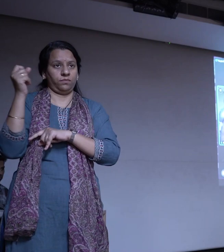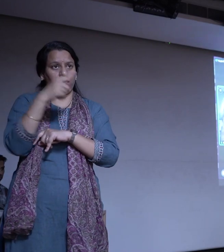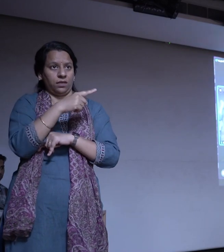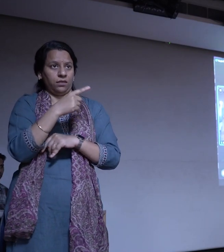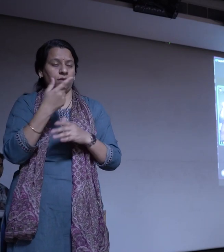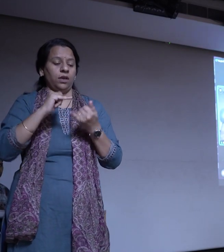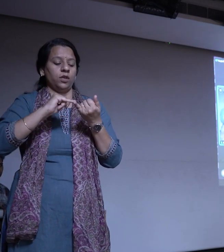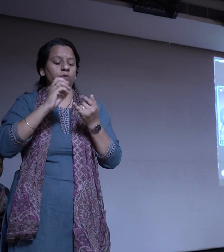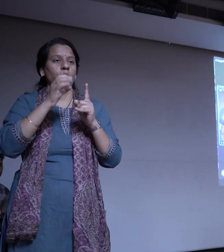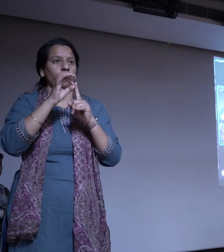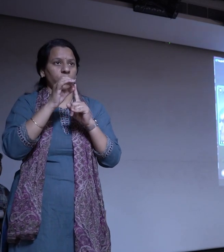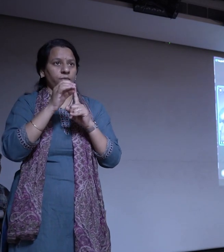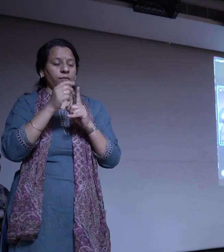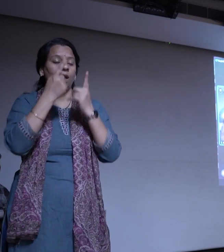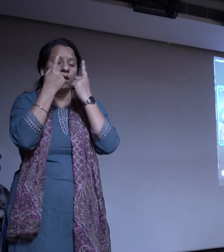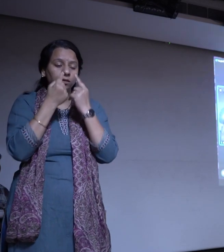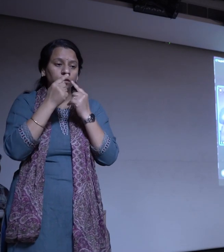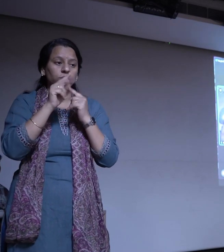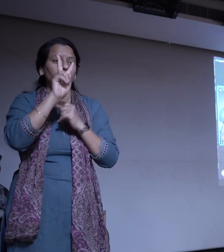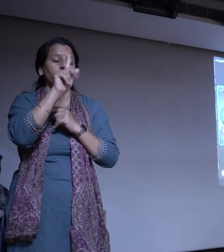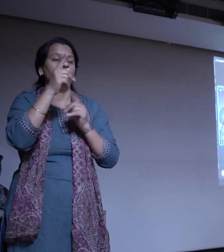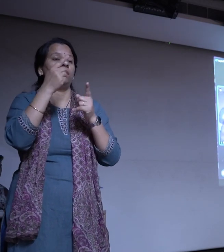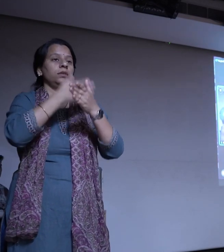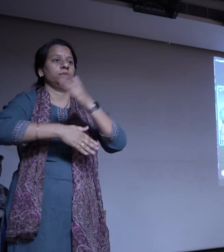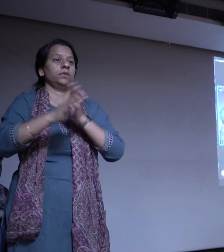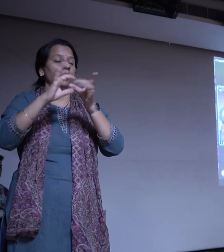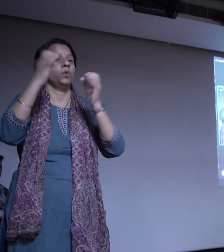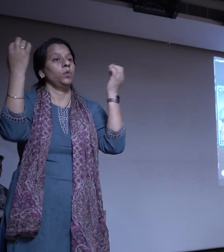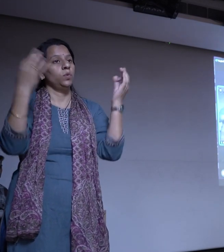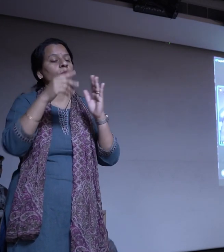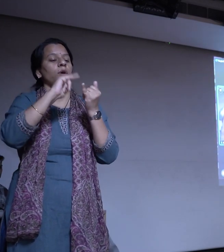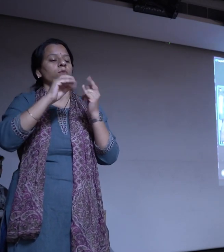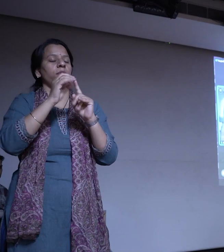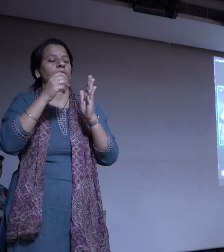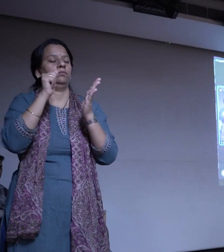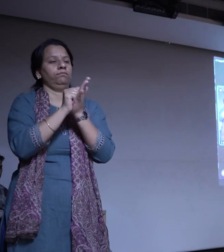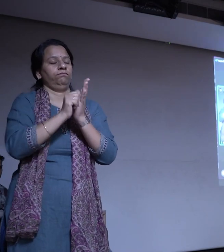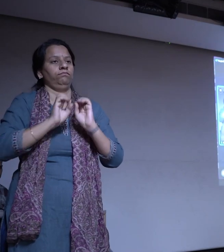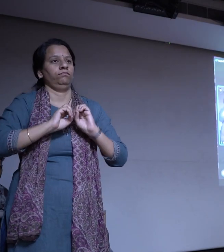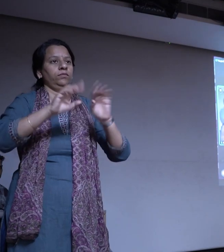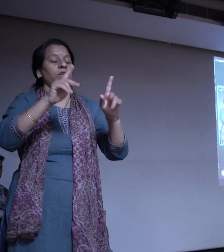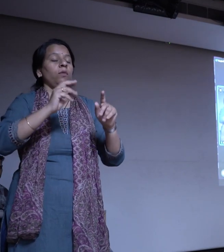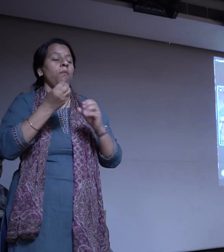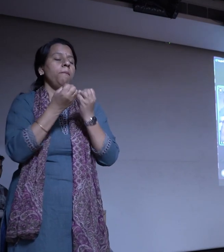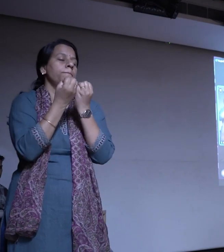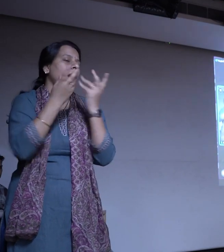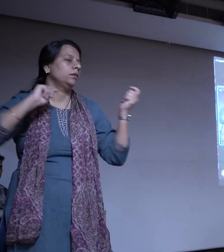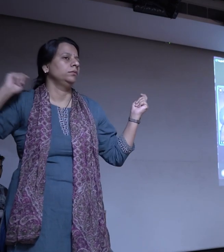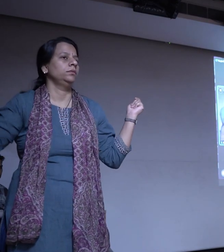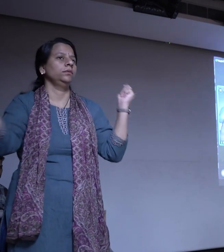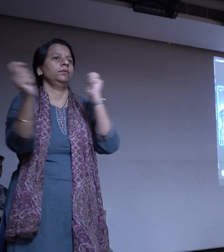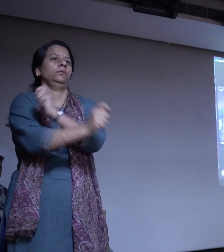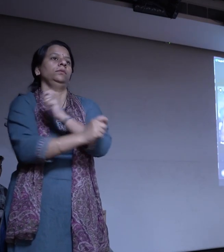last Sops for assessment of all 21 disabilities there is a very major change in this